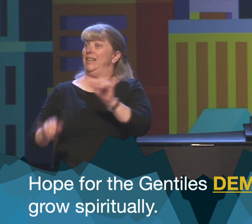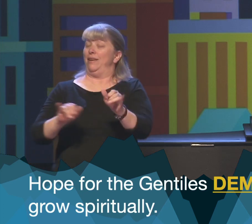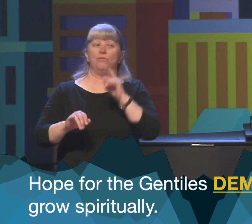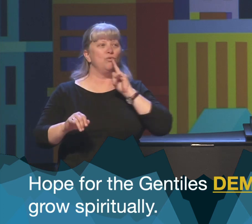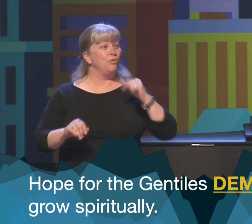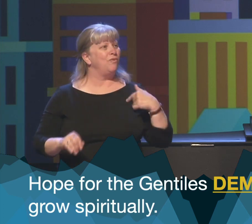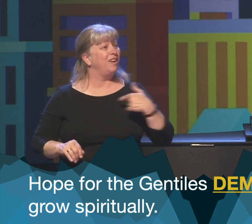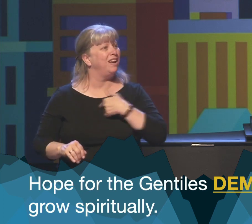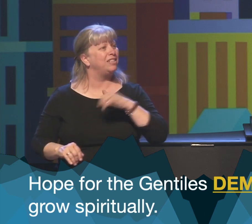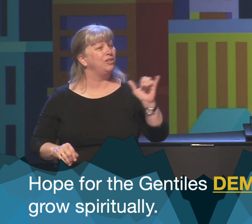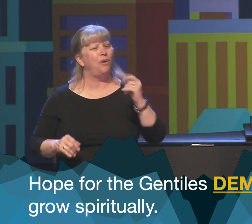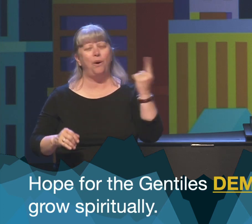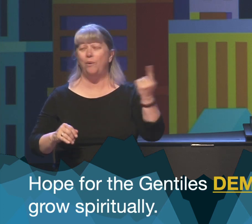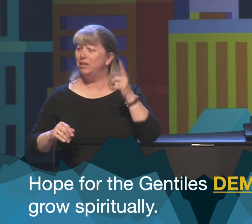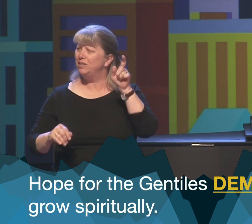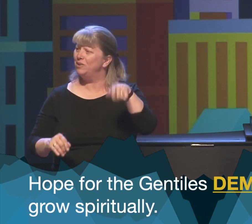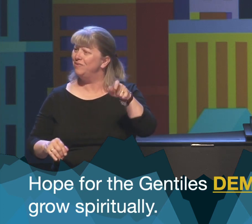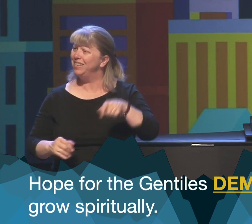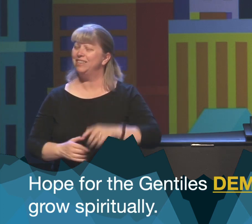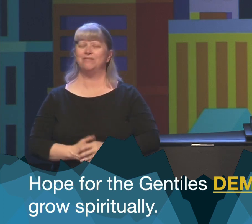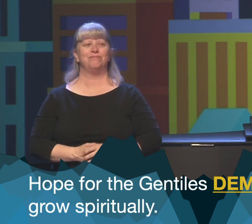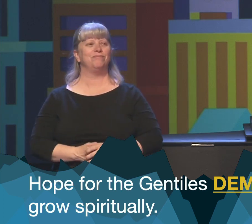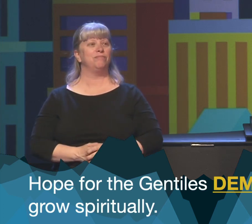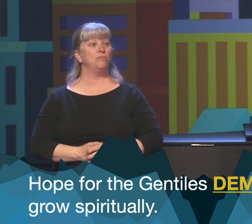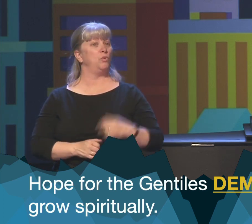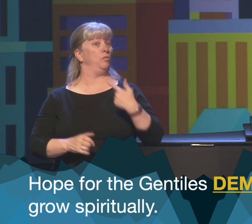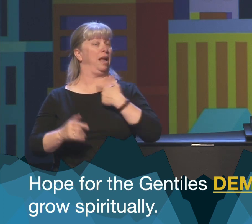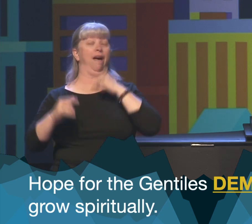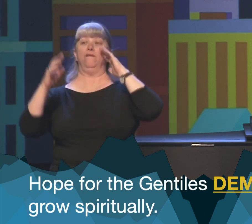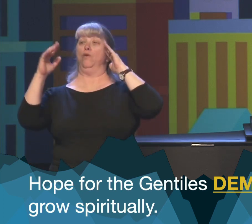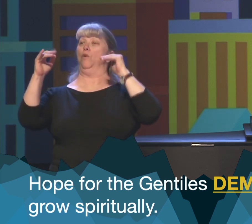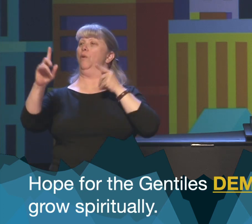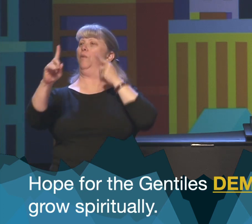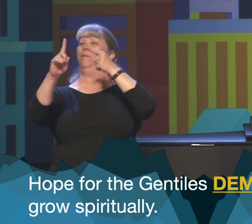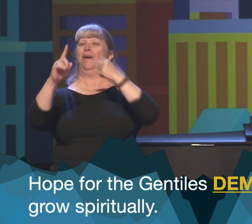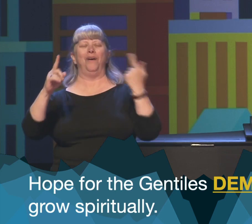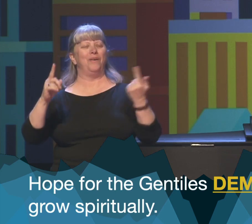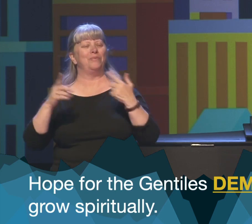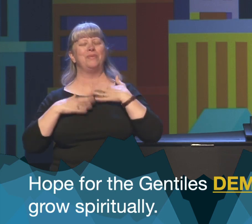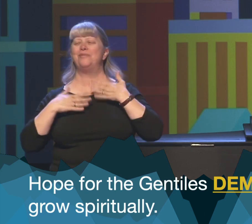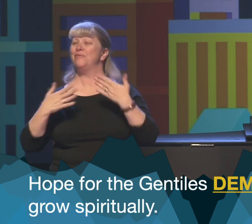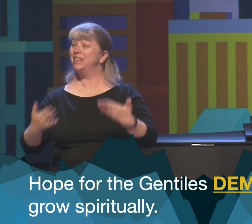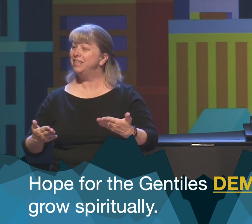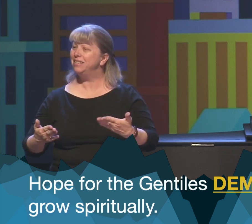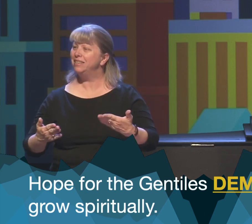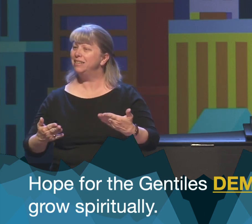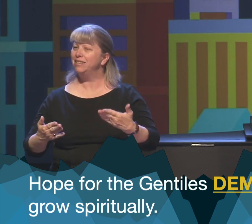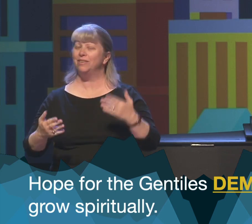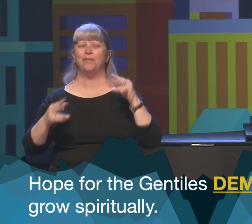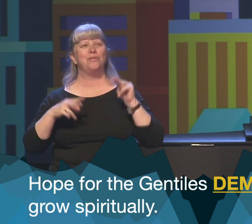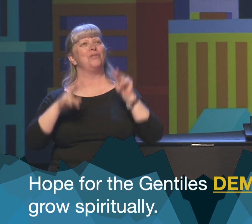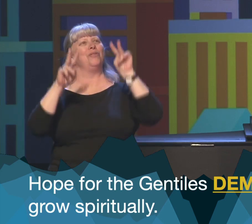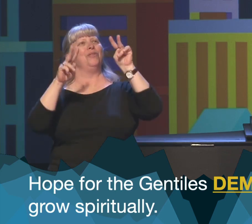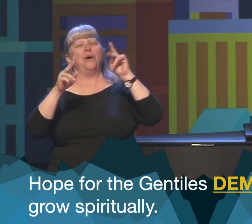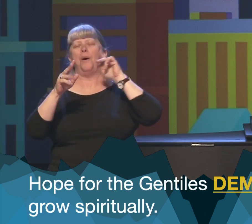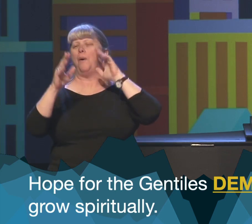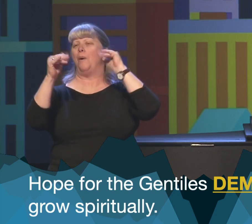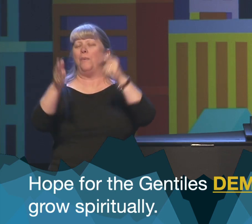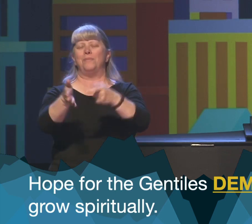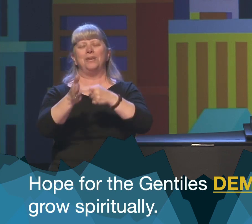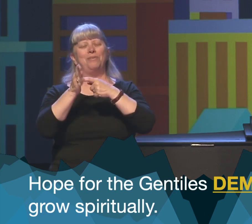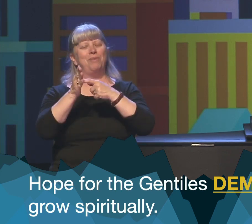of us, always should be. That if we're gonna have hope is here, we have to always be willing to look, because hope demands that we